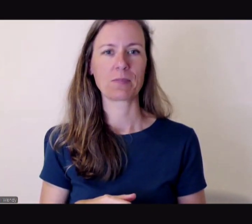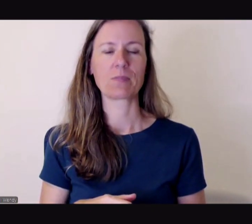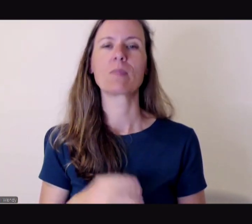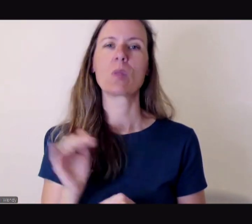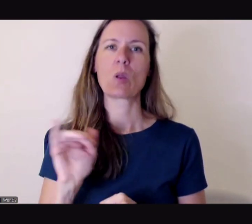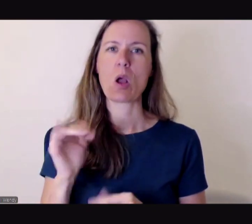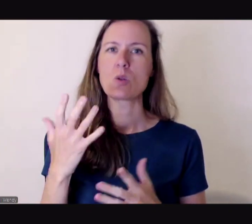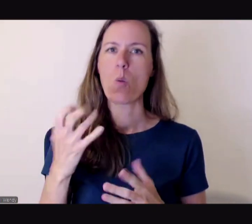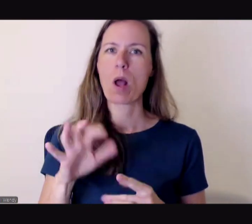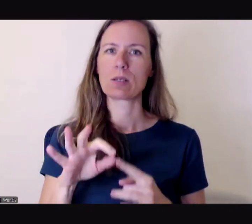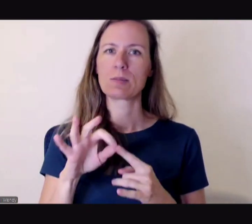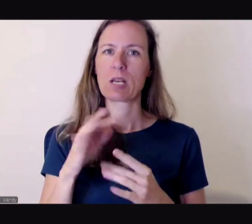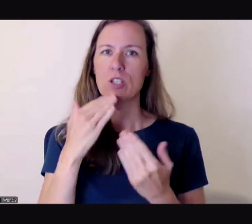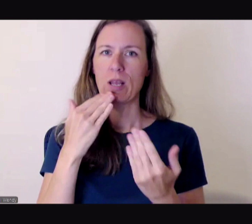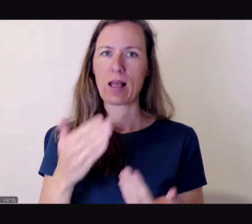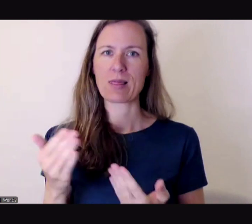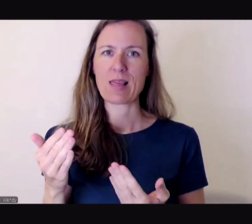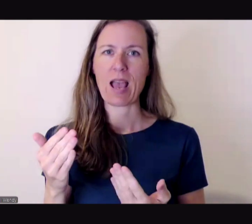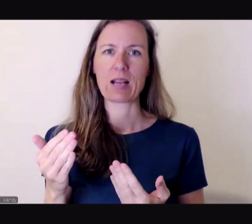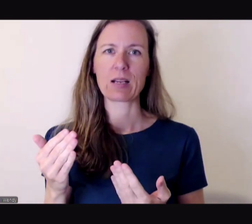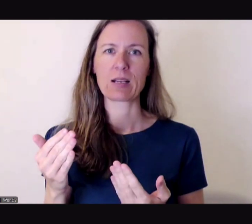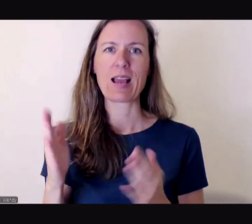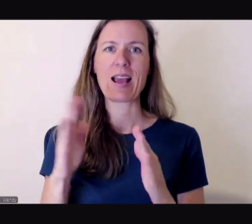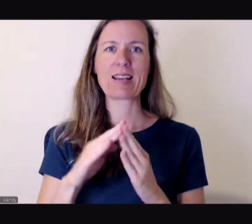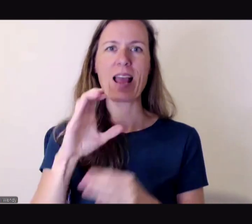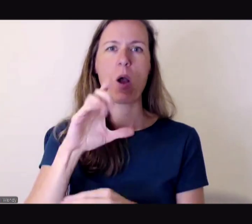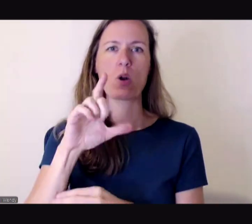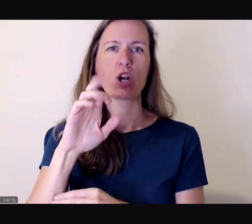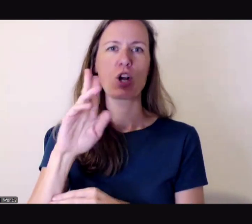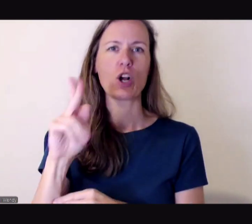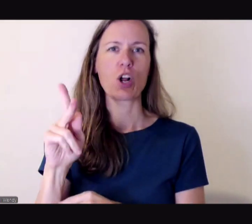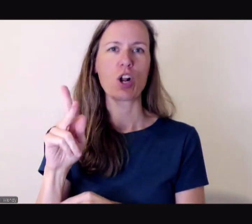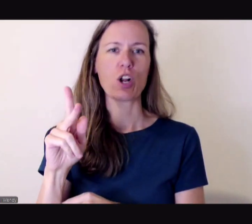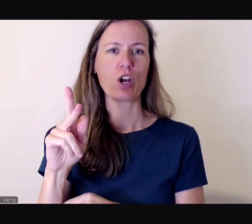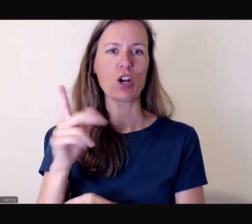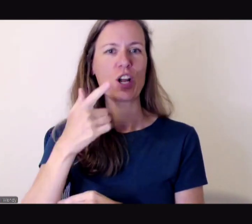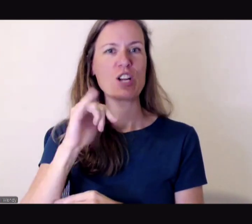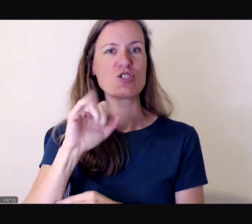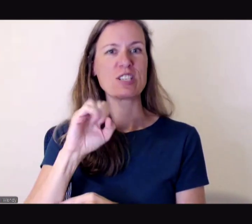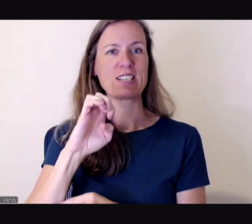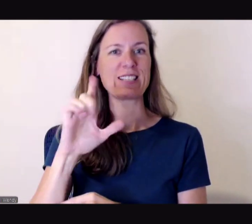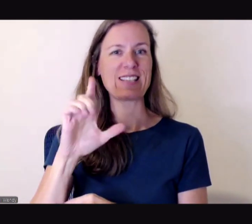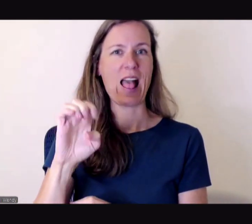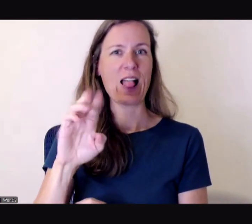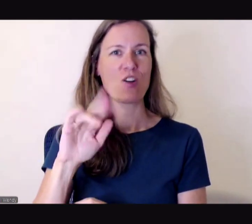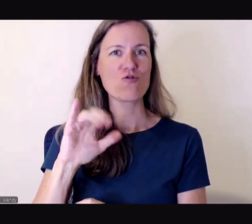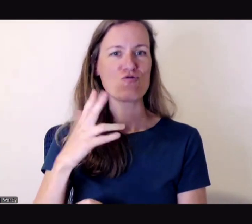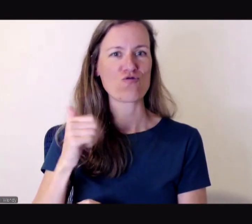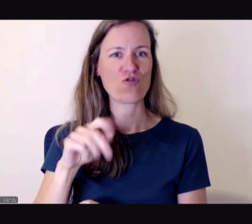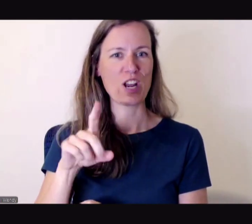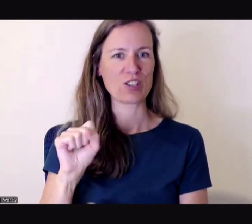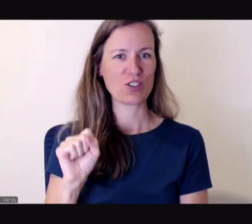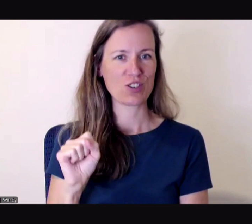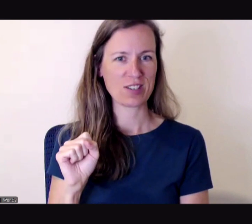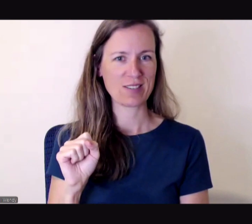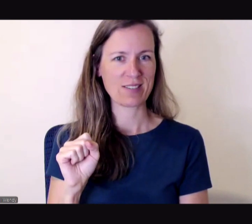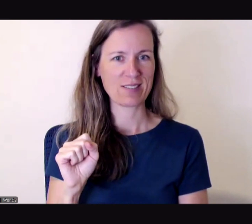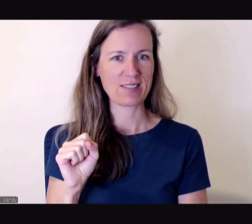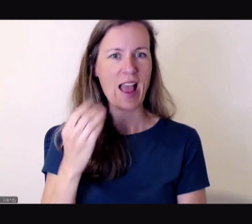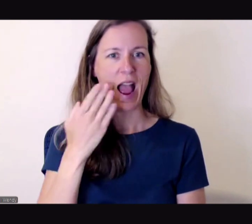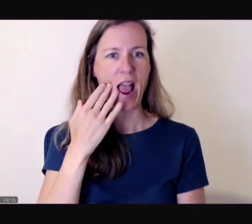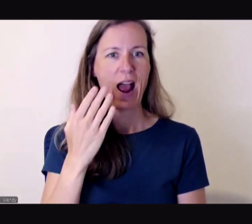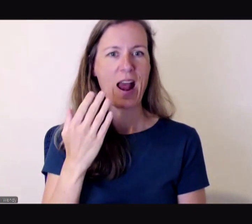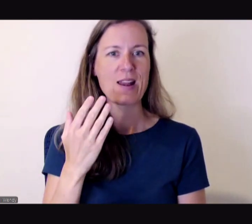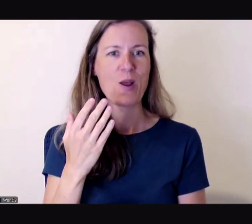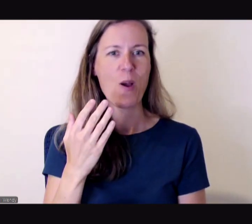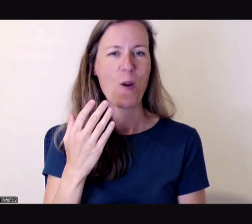especially thank our town clerk, Giselle Richards. I know some of the people that came out and voted for Ward